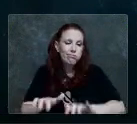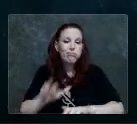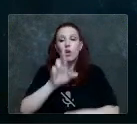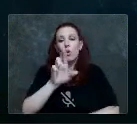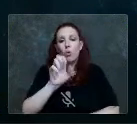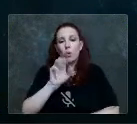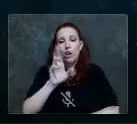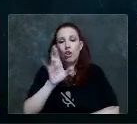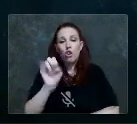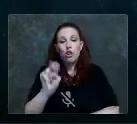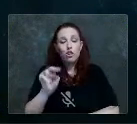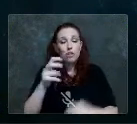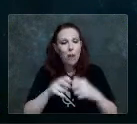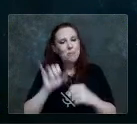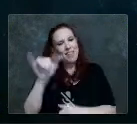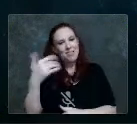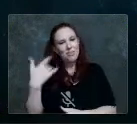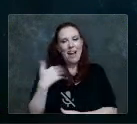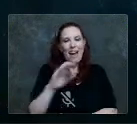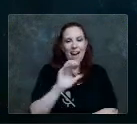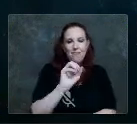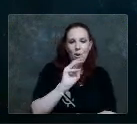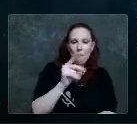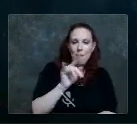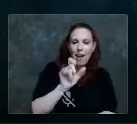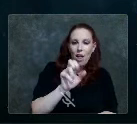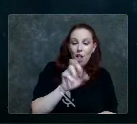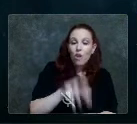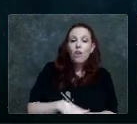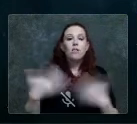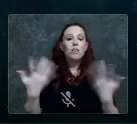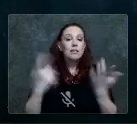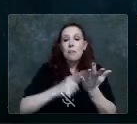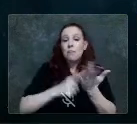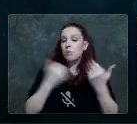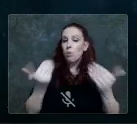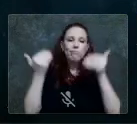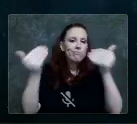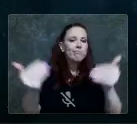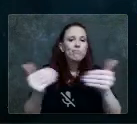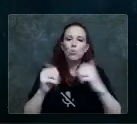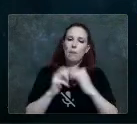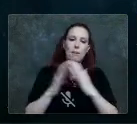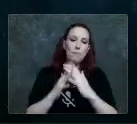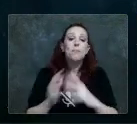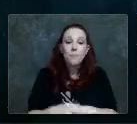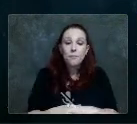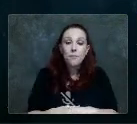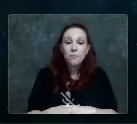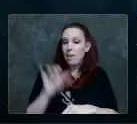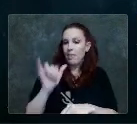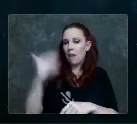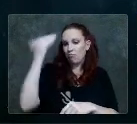that takes forever. That's why we have compilers. Sometimes you're just going to want to move forward to the implementation. So that's something